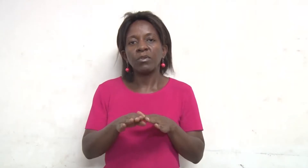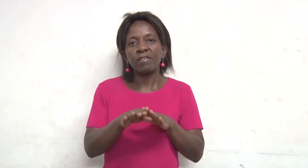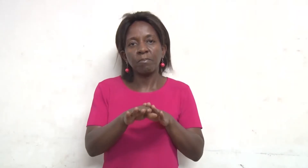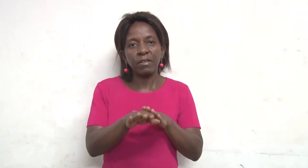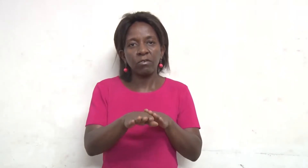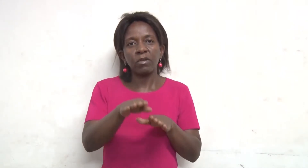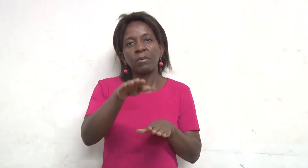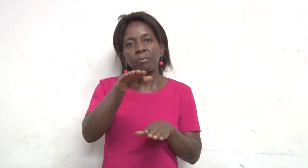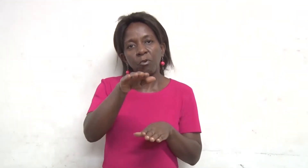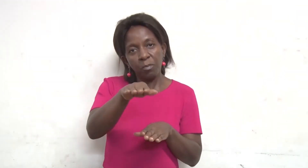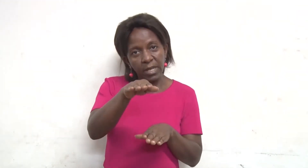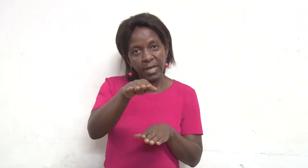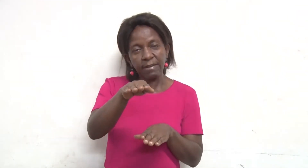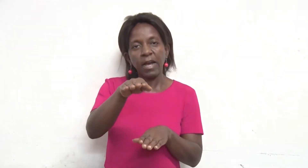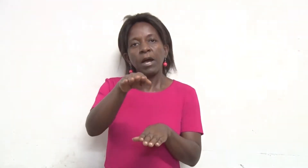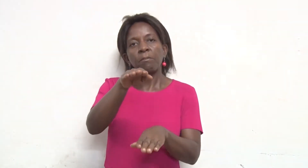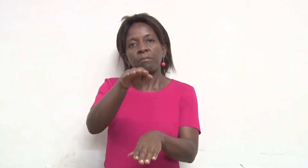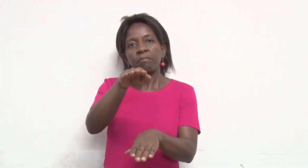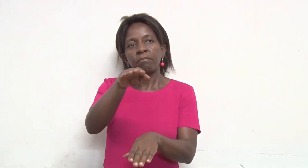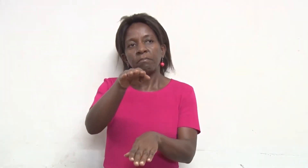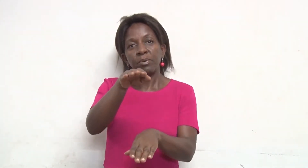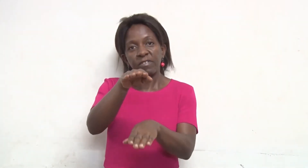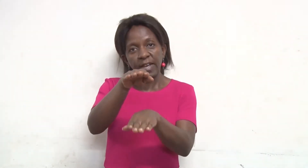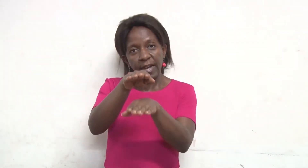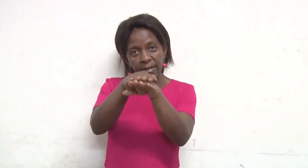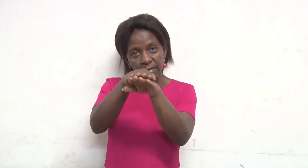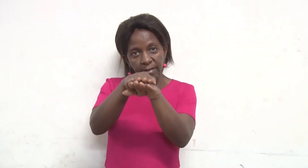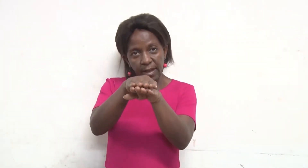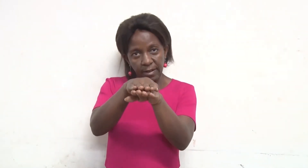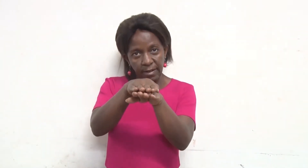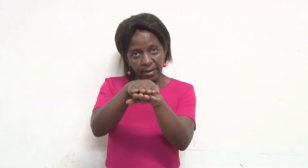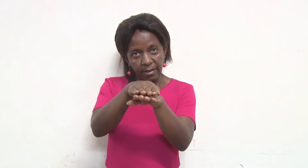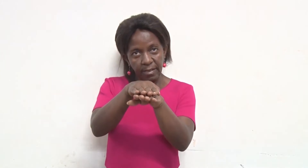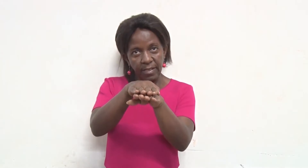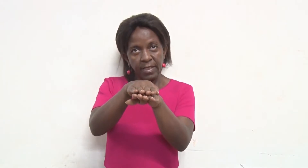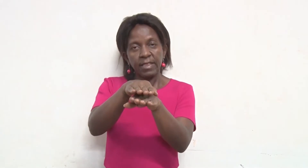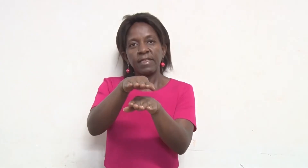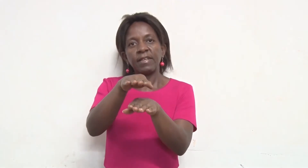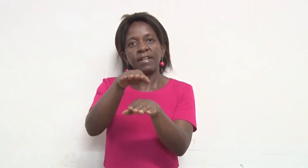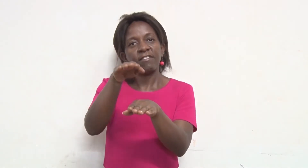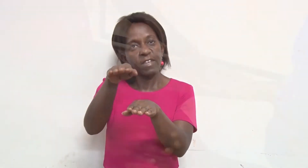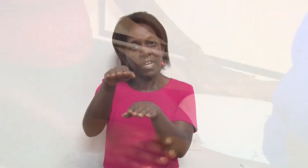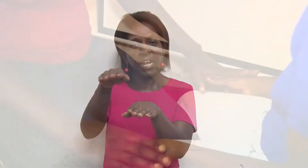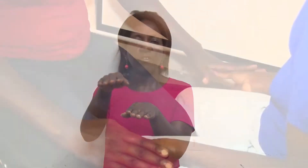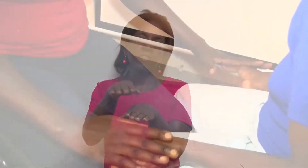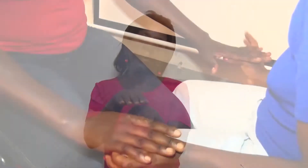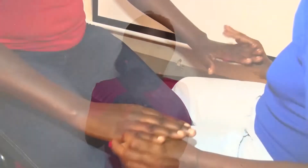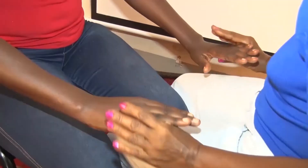this person, the communicator, puts their hands under the listening hand of the person with